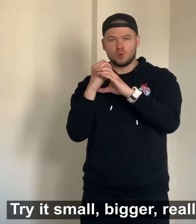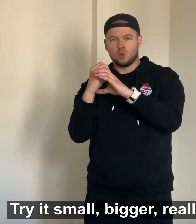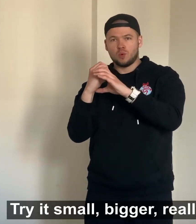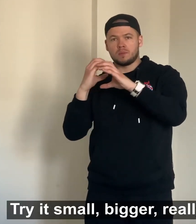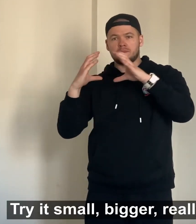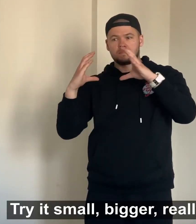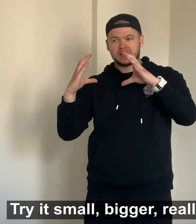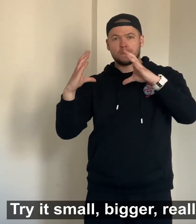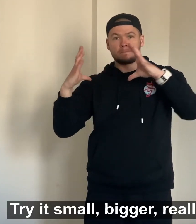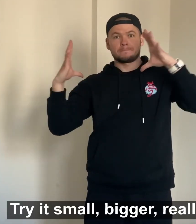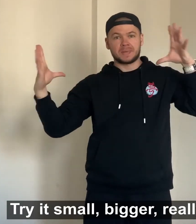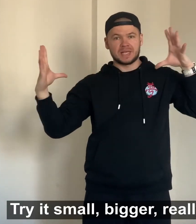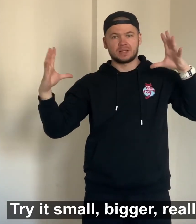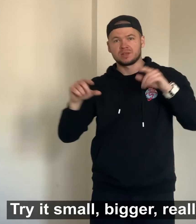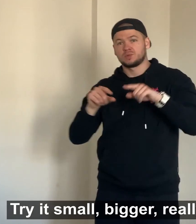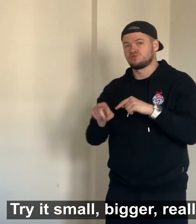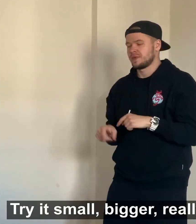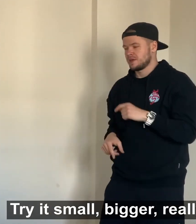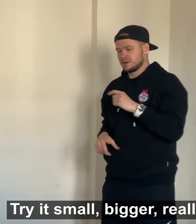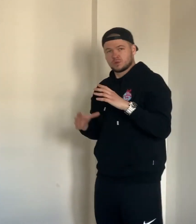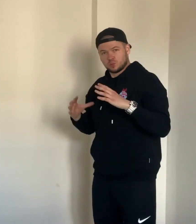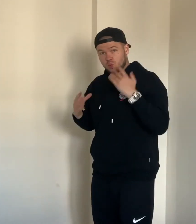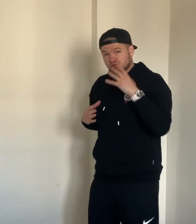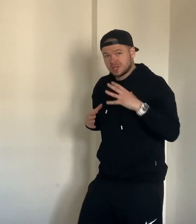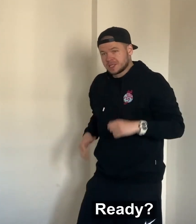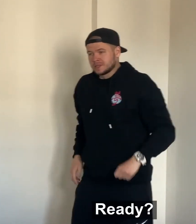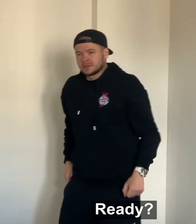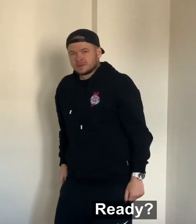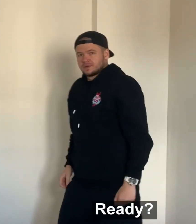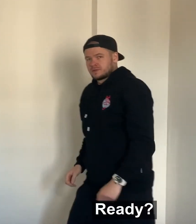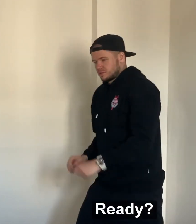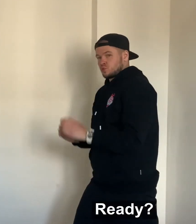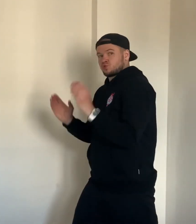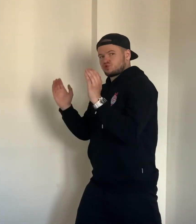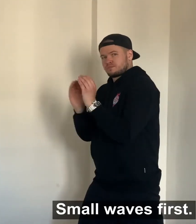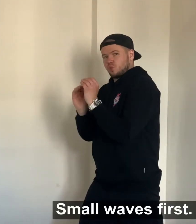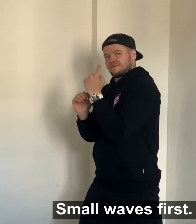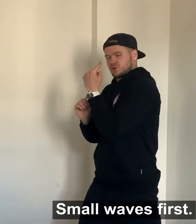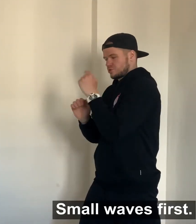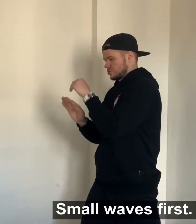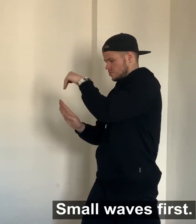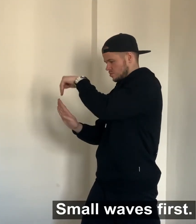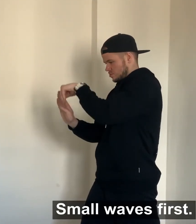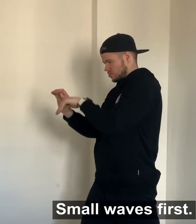Try it small, bigger, really big. Ready? Small waves first.